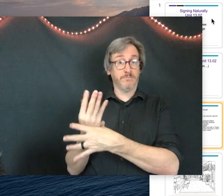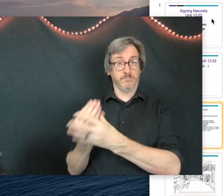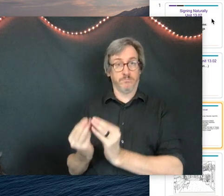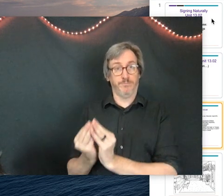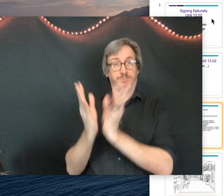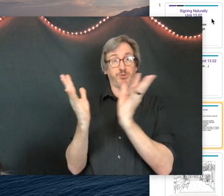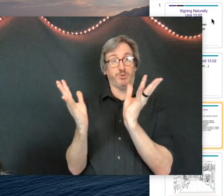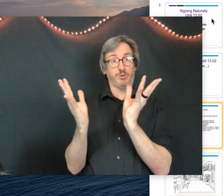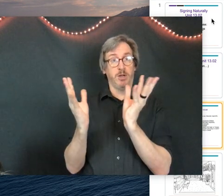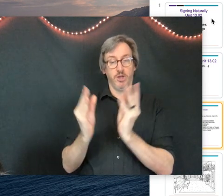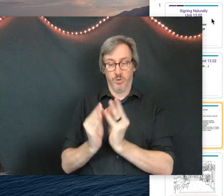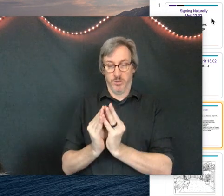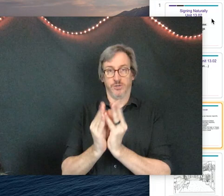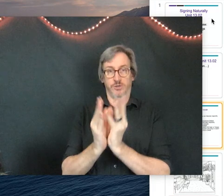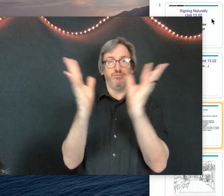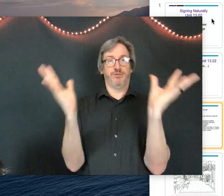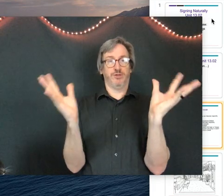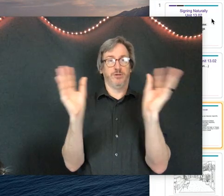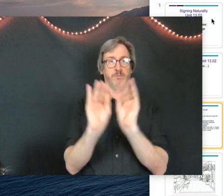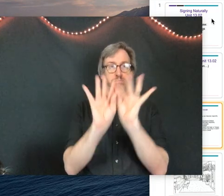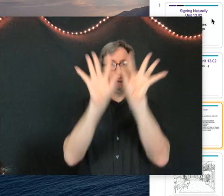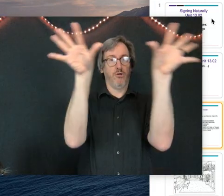blossom. You can also do,